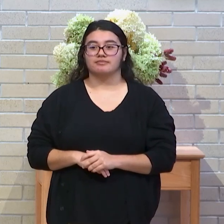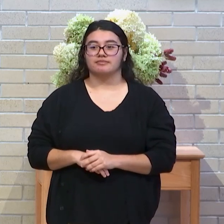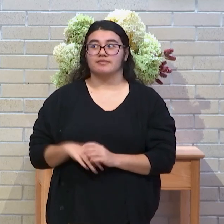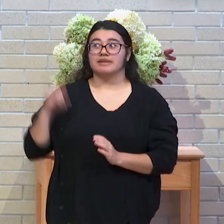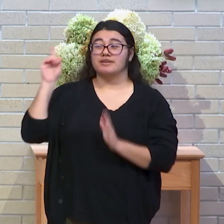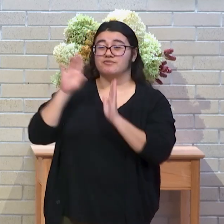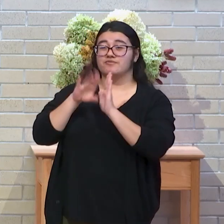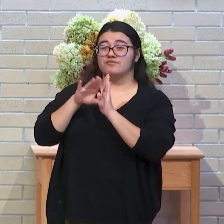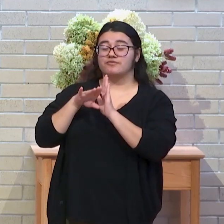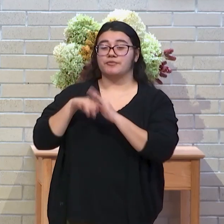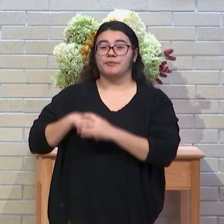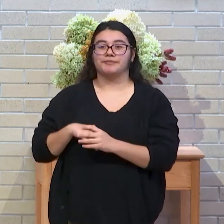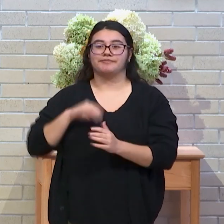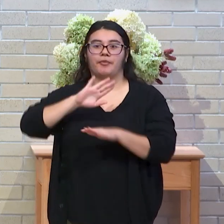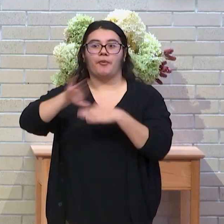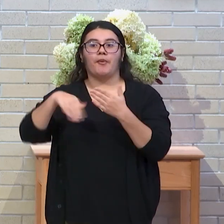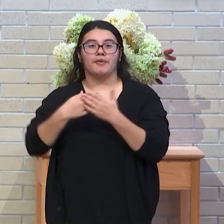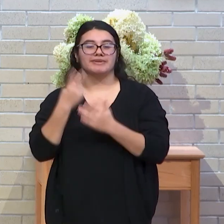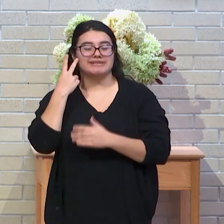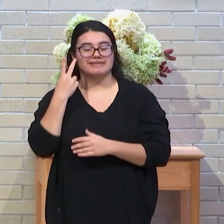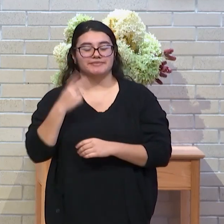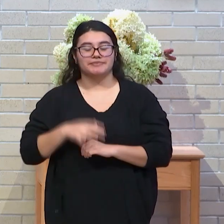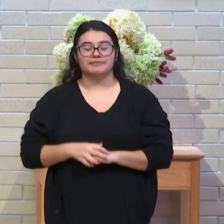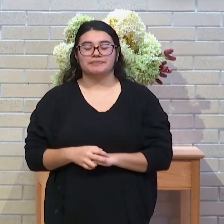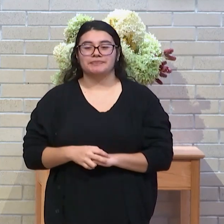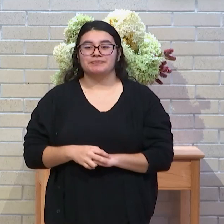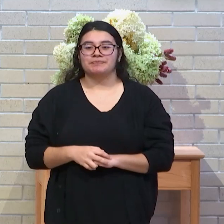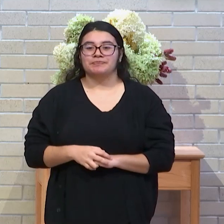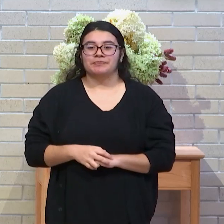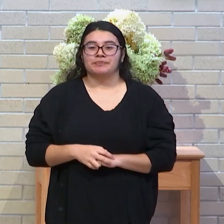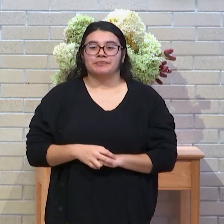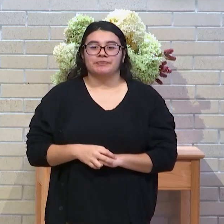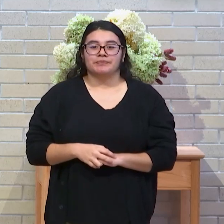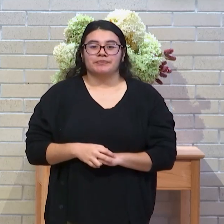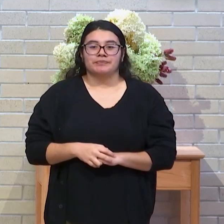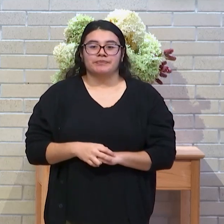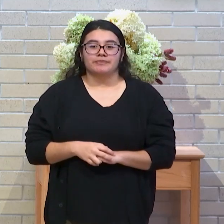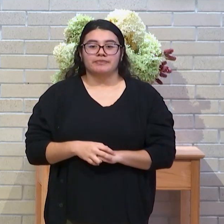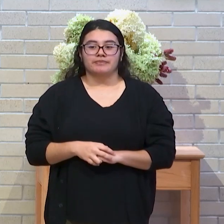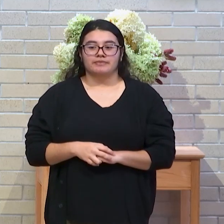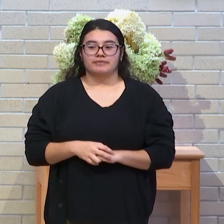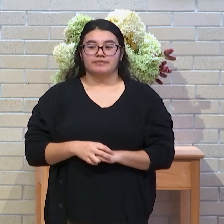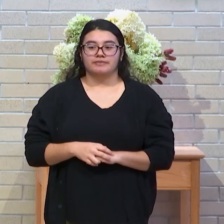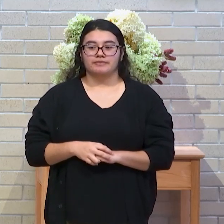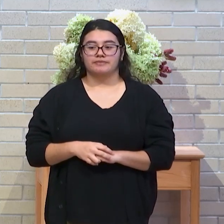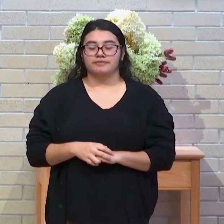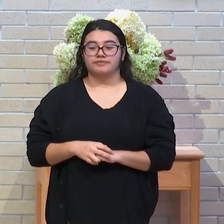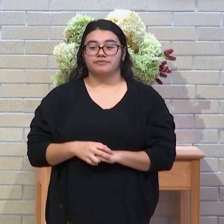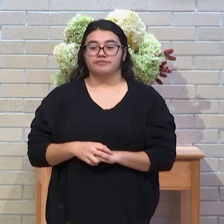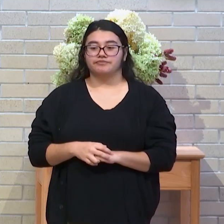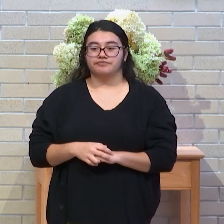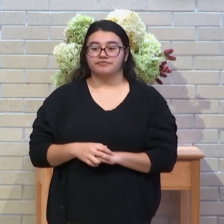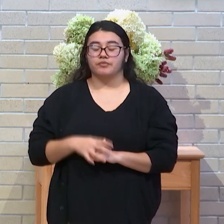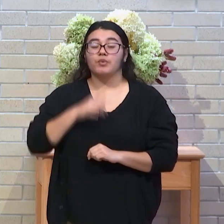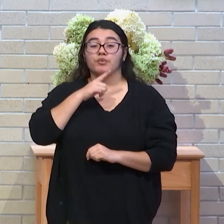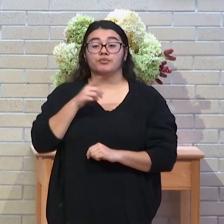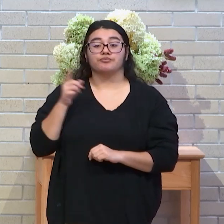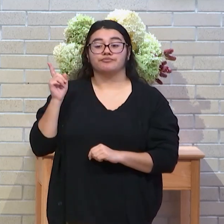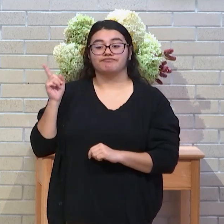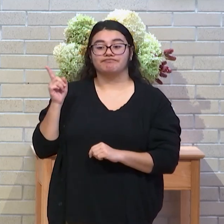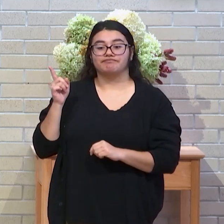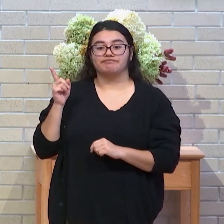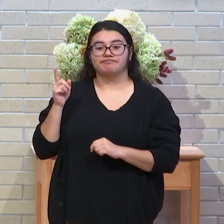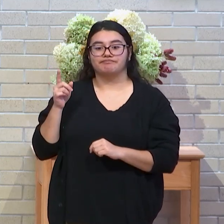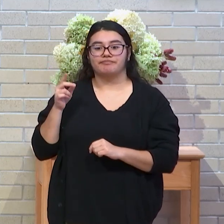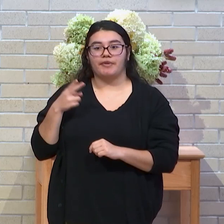They honored my host mom with a certificate. It was amazing to witness because, yes, she made history, and I got to see her push this community forward that